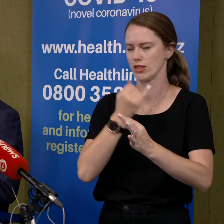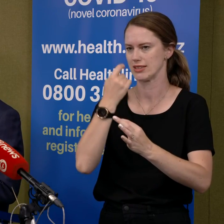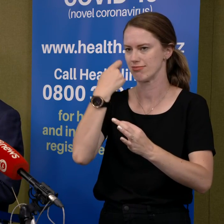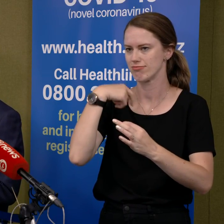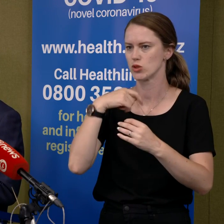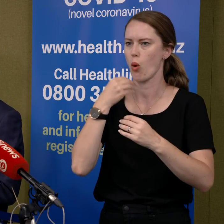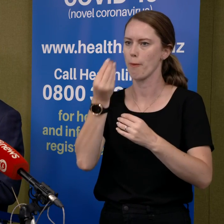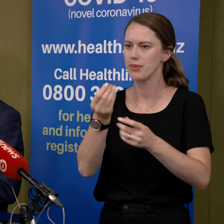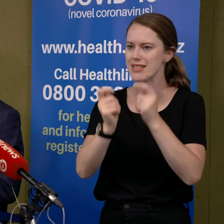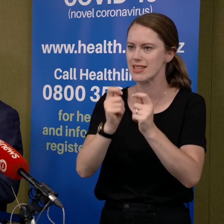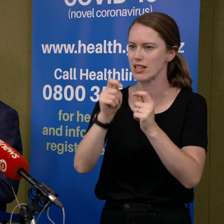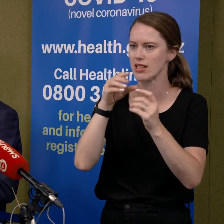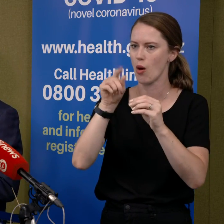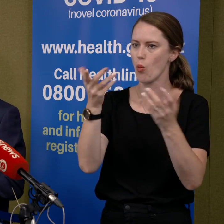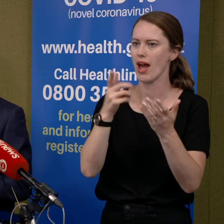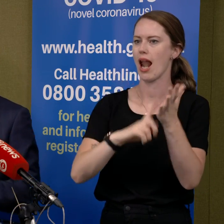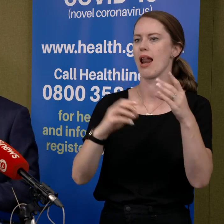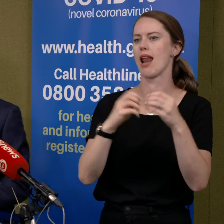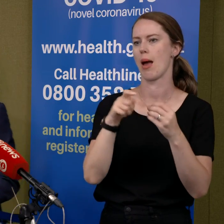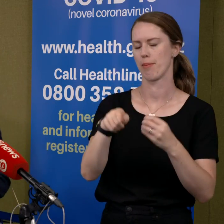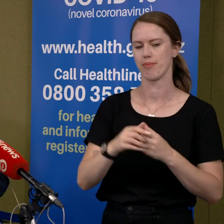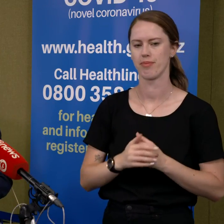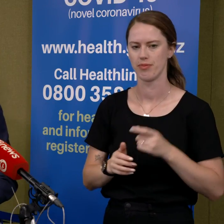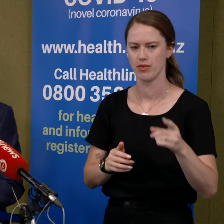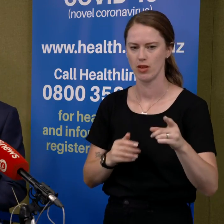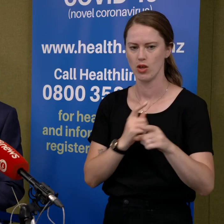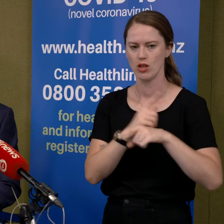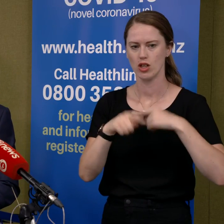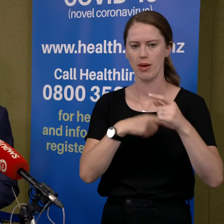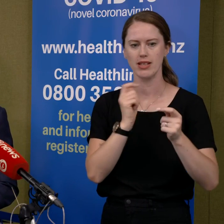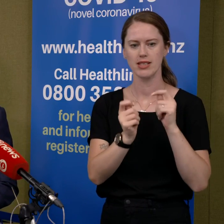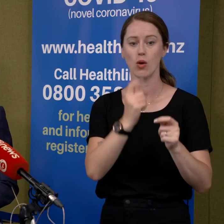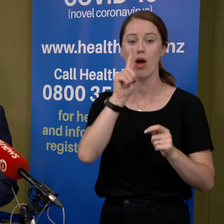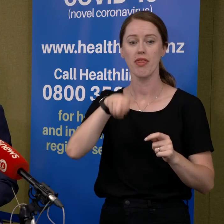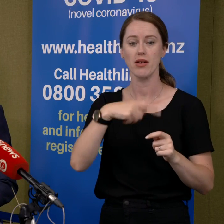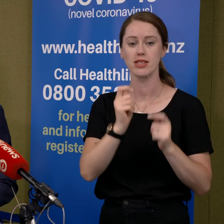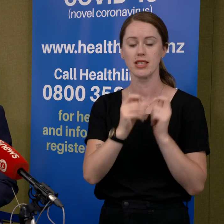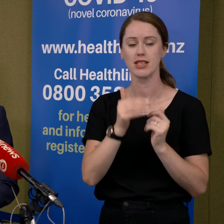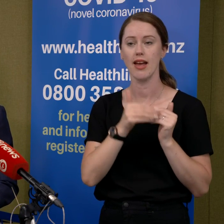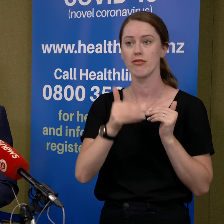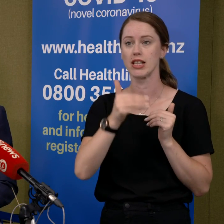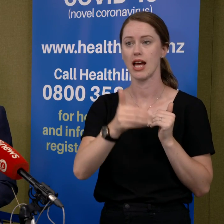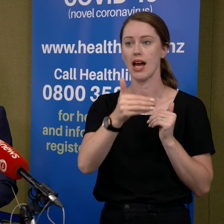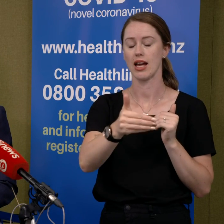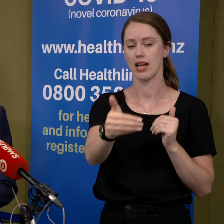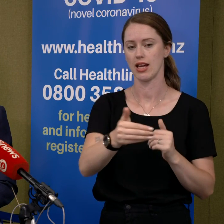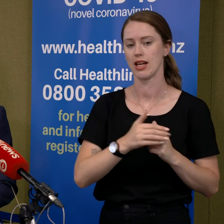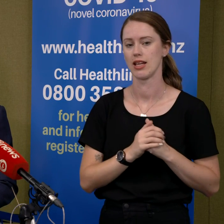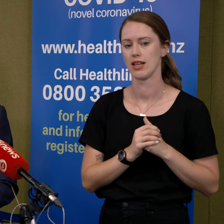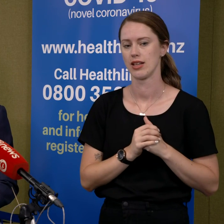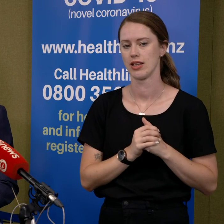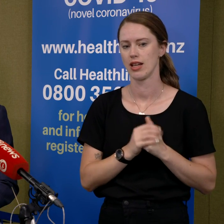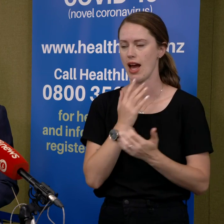done at laboratories. When you're talking about the capacity of the testing, and you talk about 1,000 tests per day, what you're ramping up to,